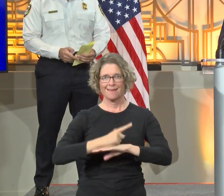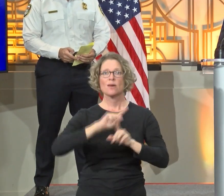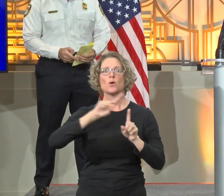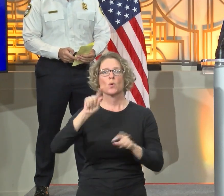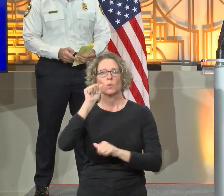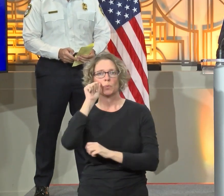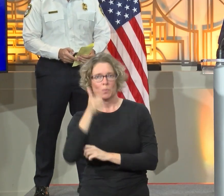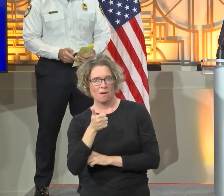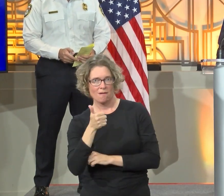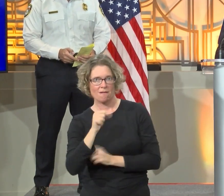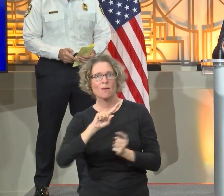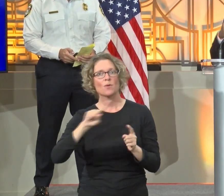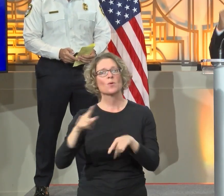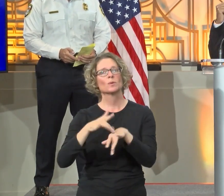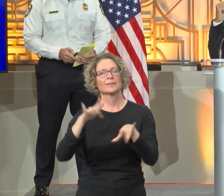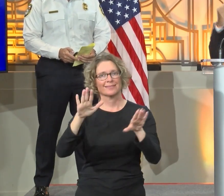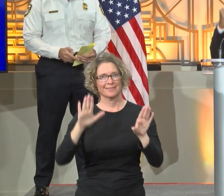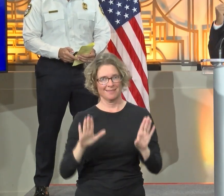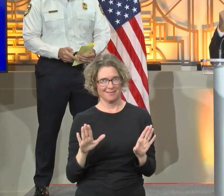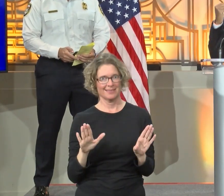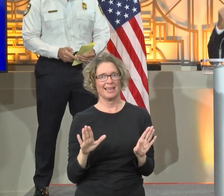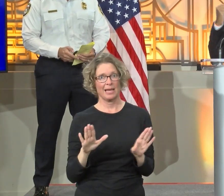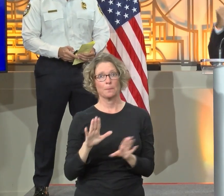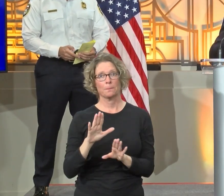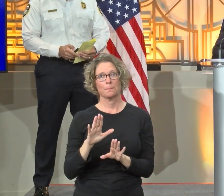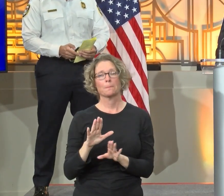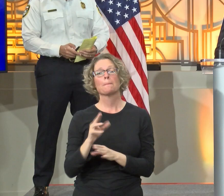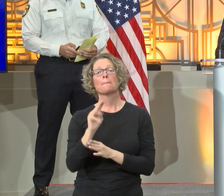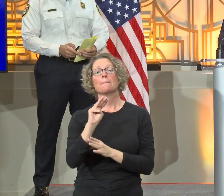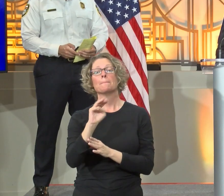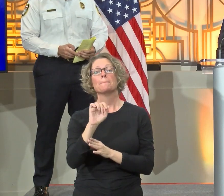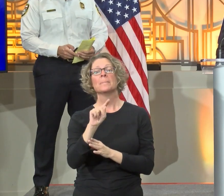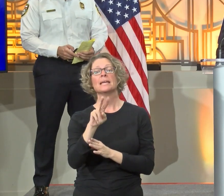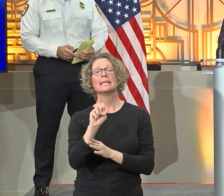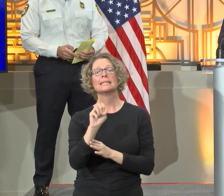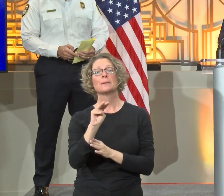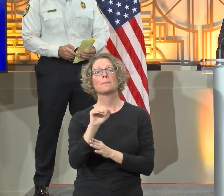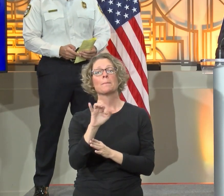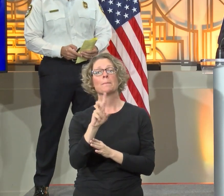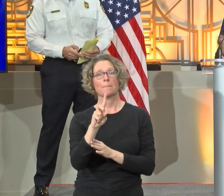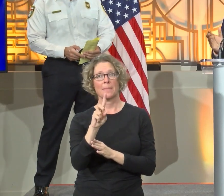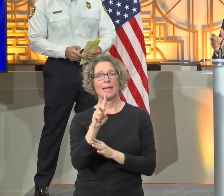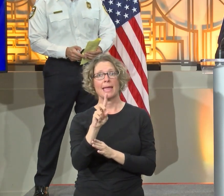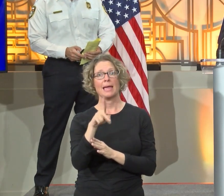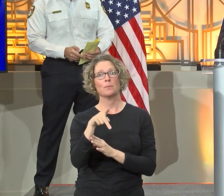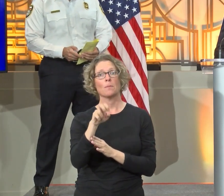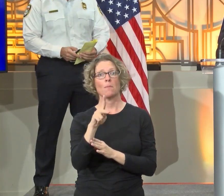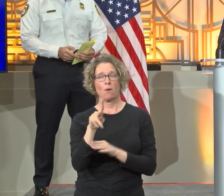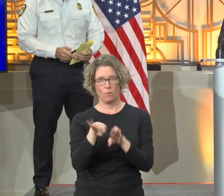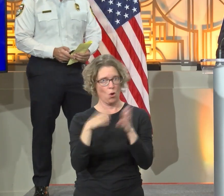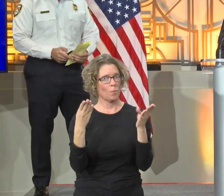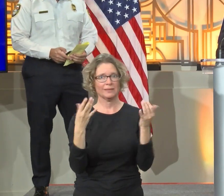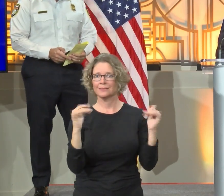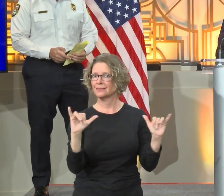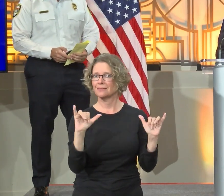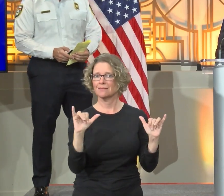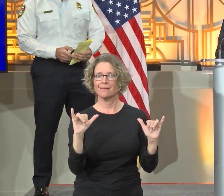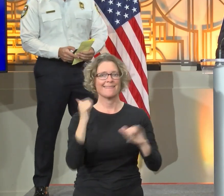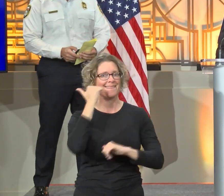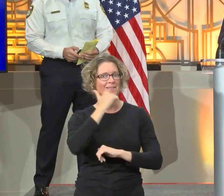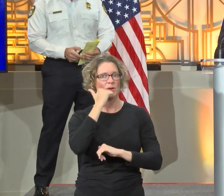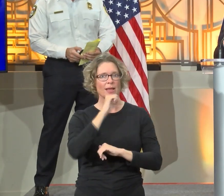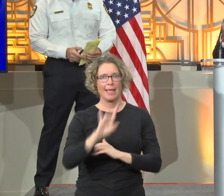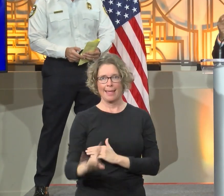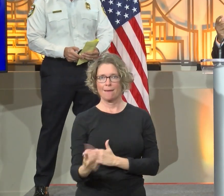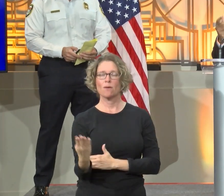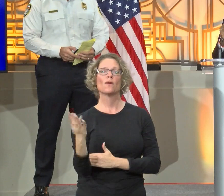Sunday. Minute Maid parking lot, that testing site remains open 7 days a week, 8 to 4 o'clock.